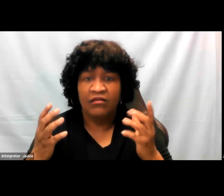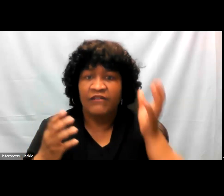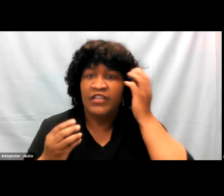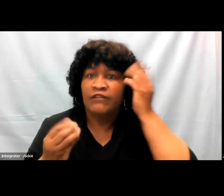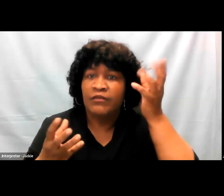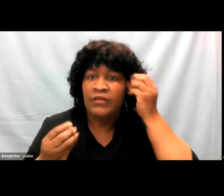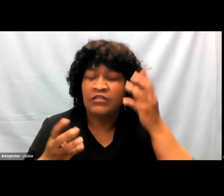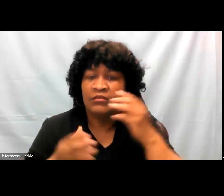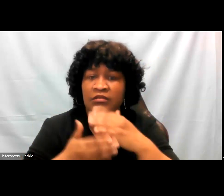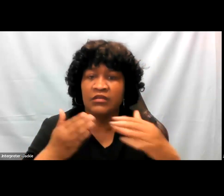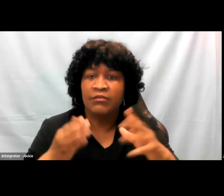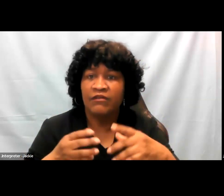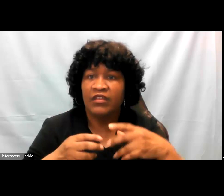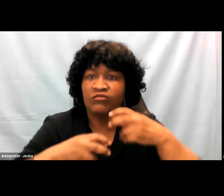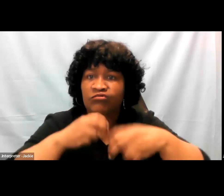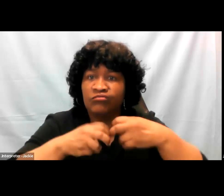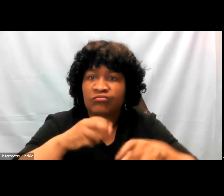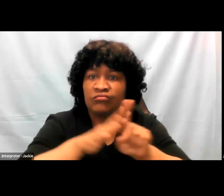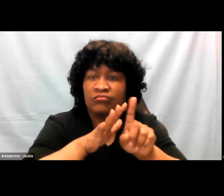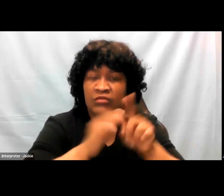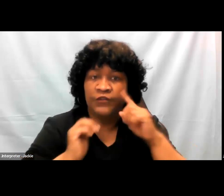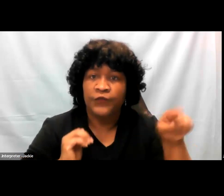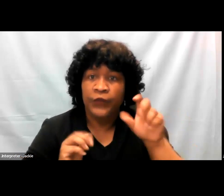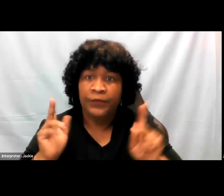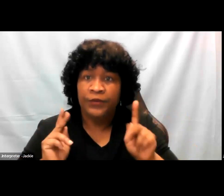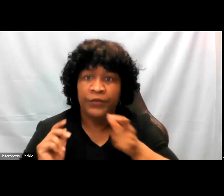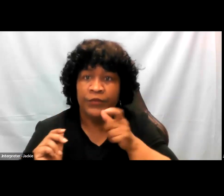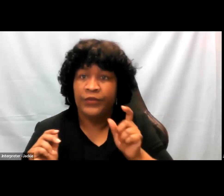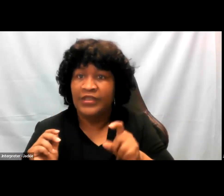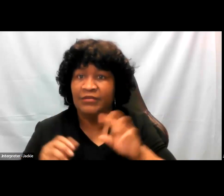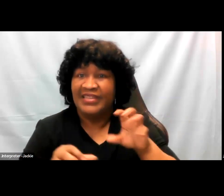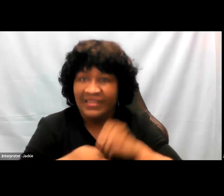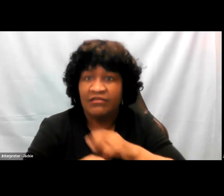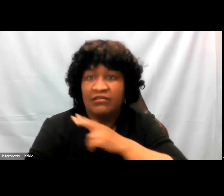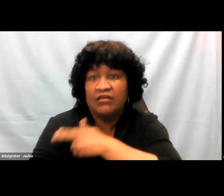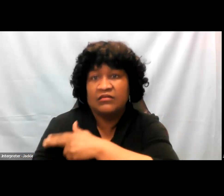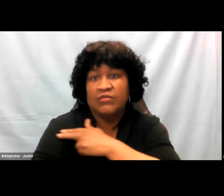information about some of the challenges related to people that are needing to be in the hospital.